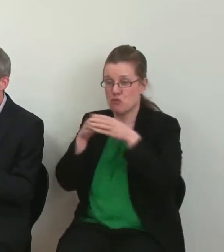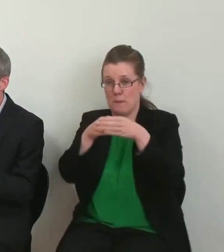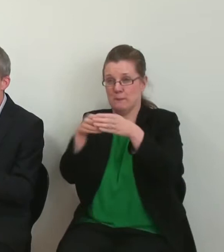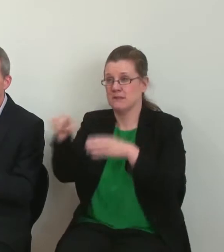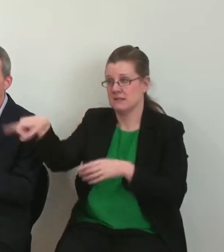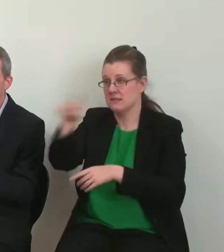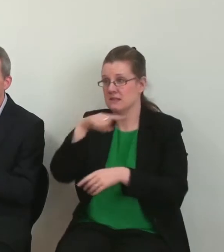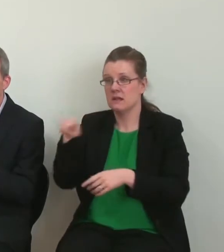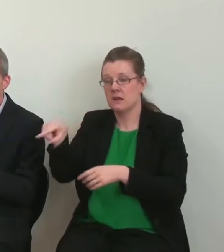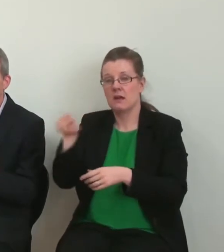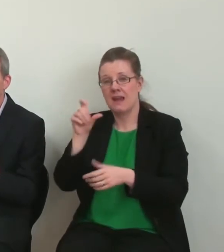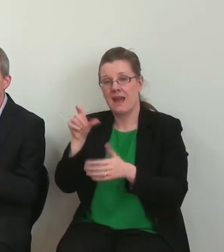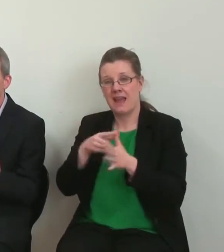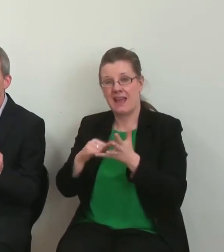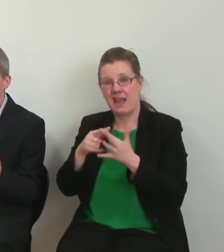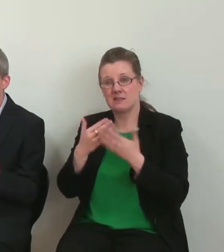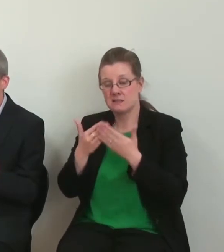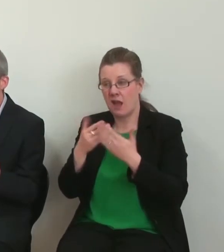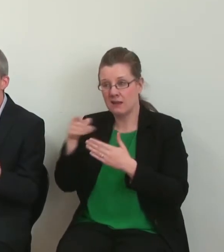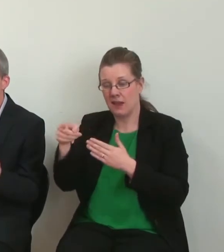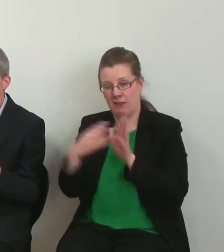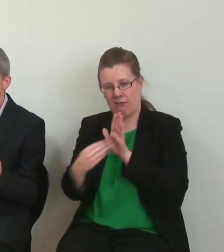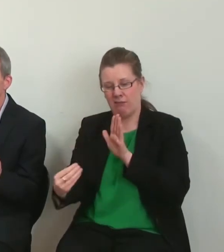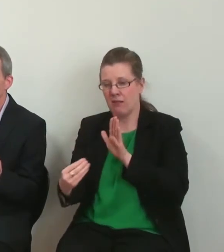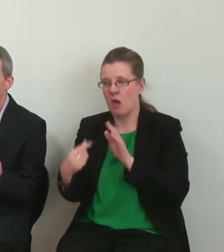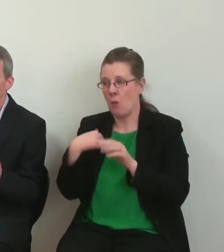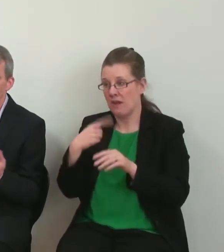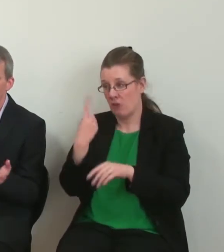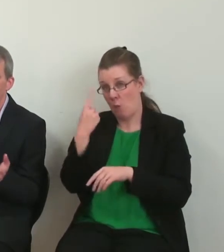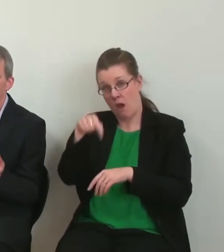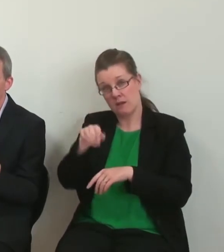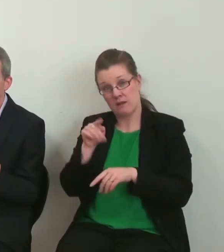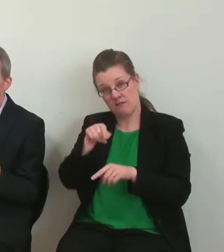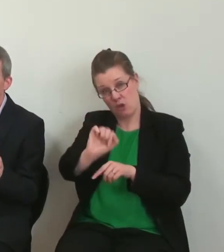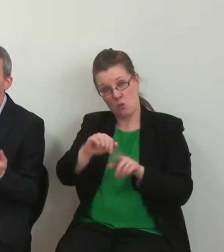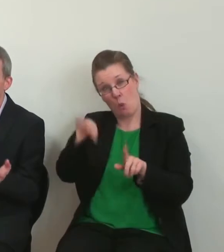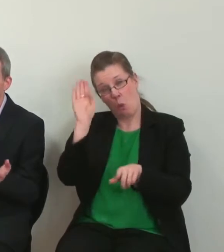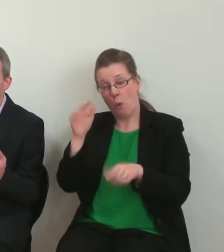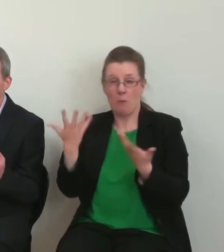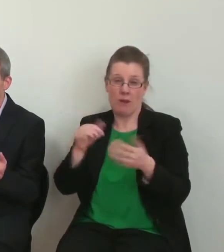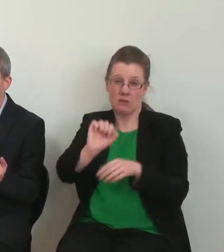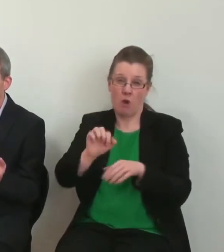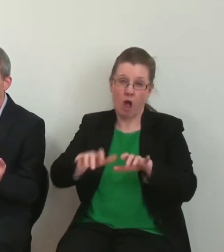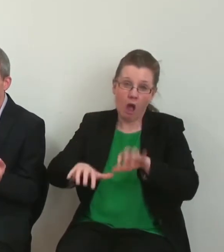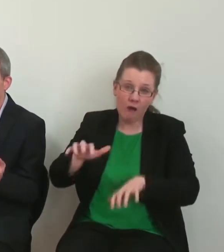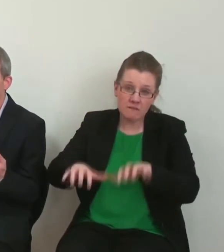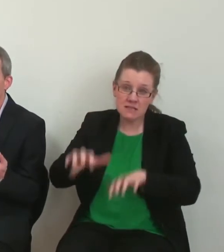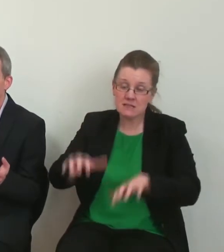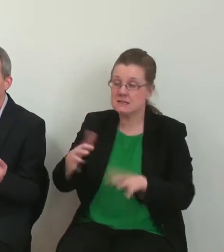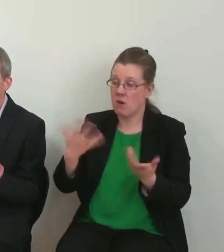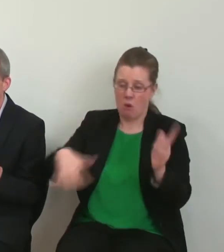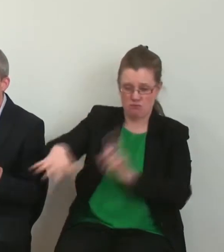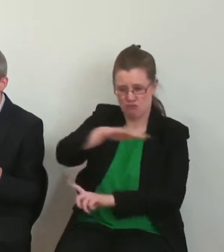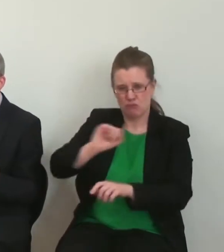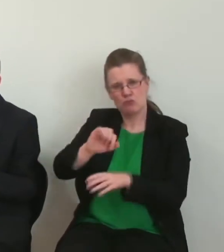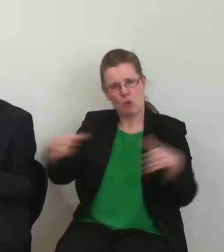a case study. We've got a case study just for you at home or the office or the bigger office where there's a cluster of people. So we want you